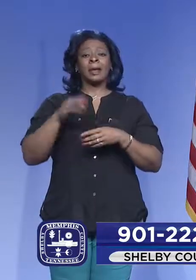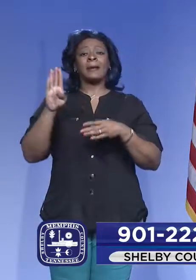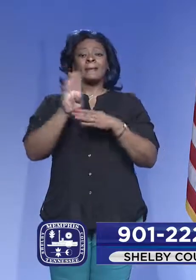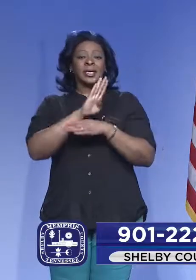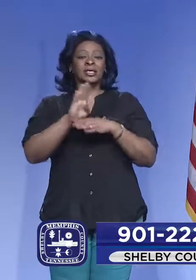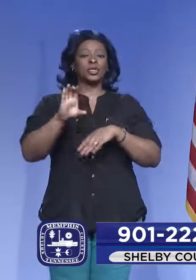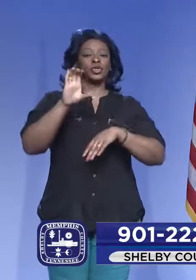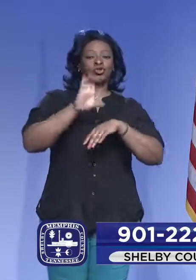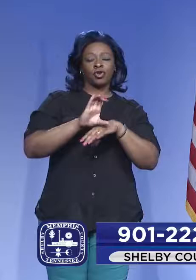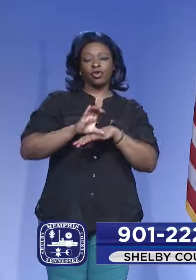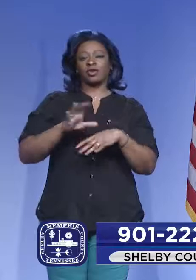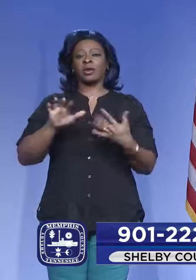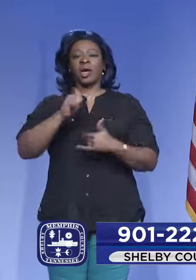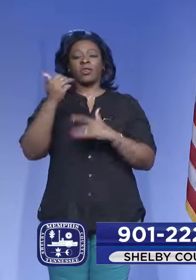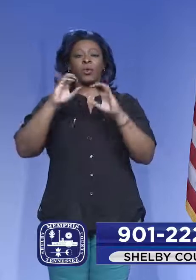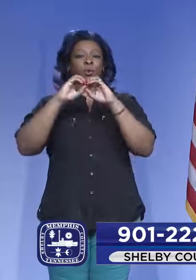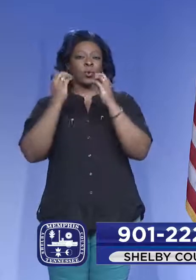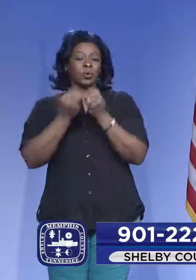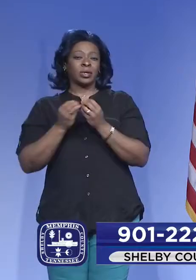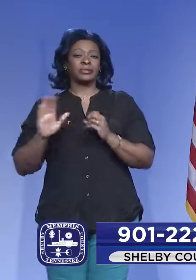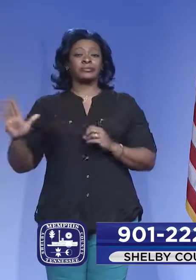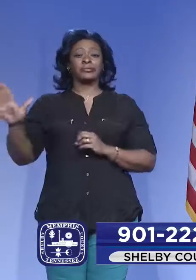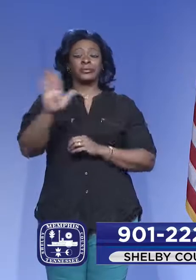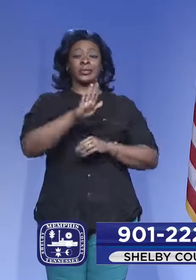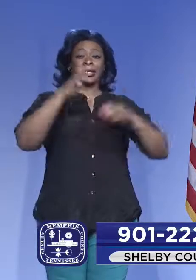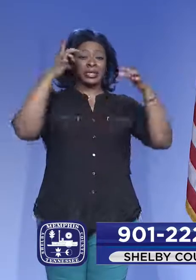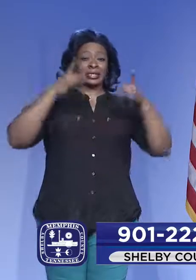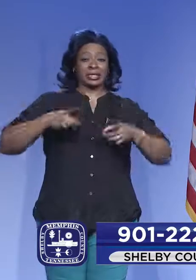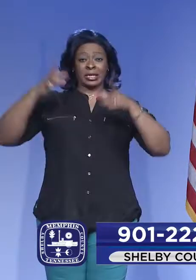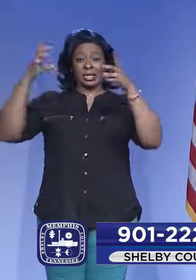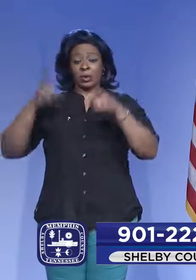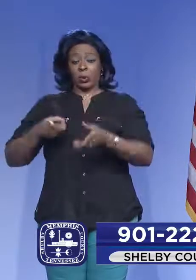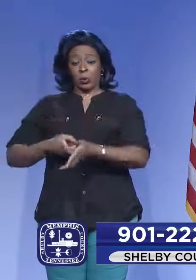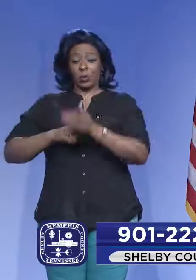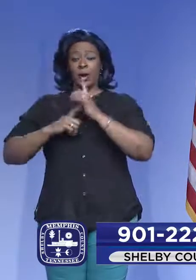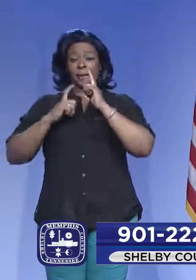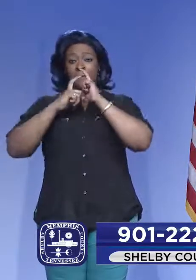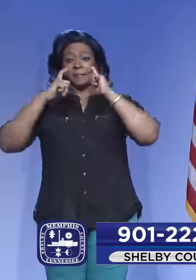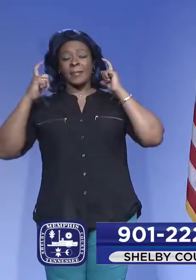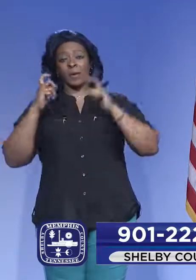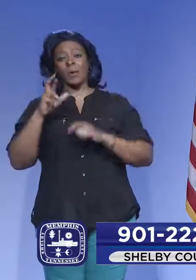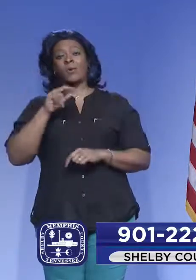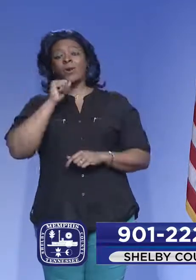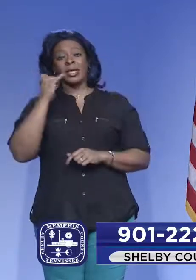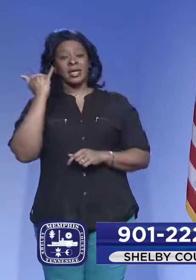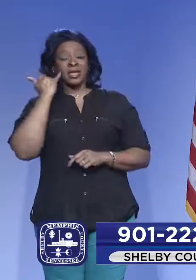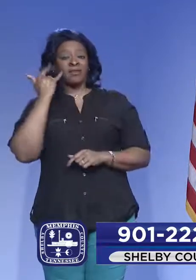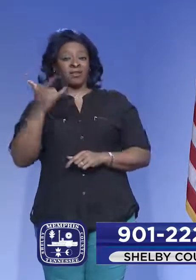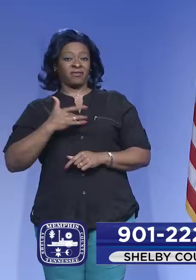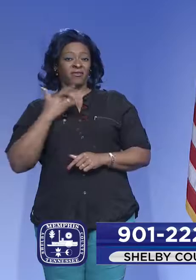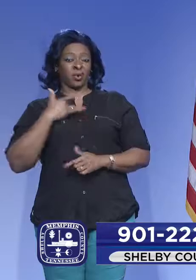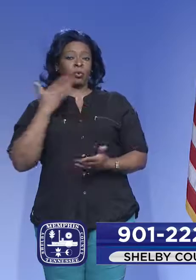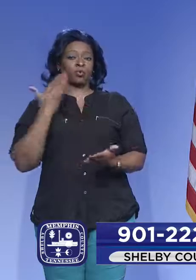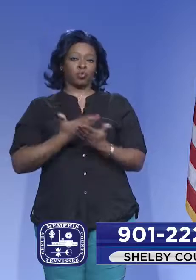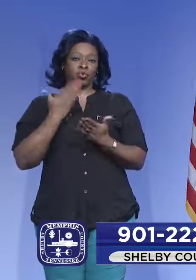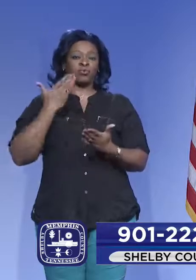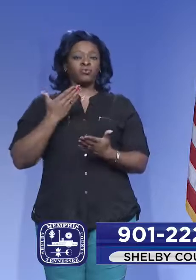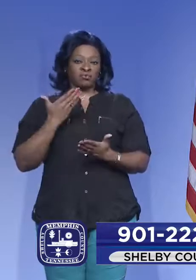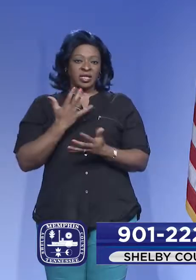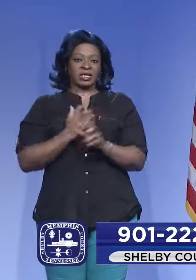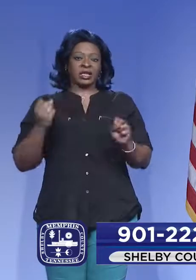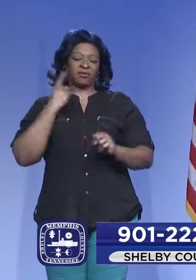businesses, churches, other organizations can require their patrons to wear masks if they believe it is prudent for them to do